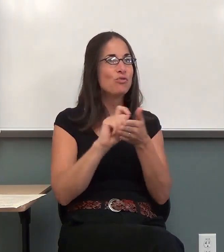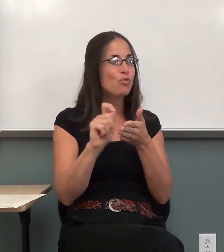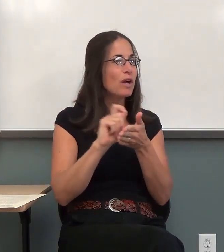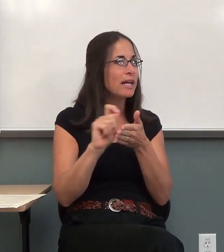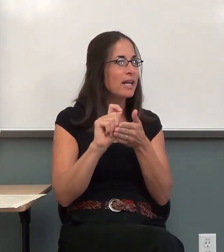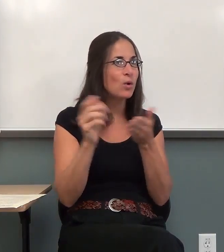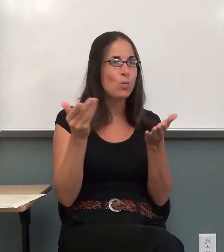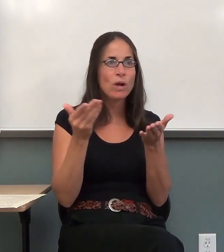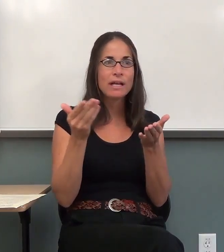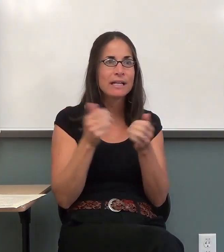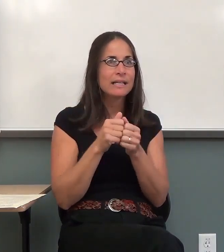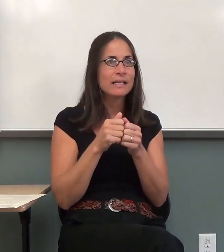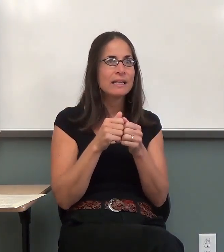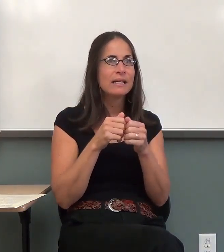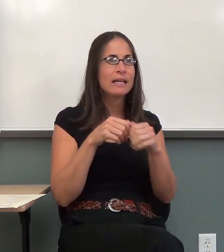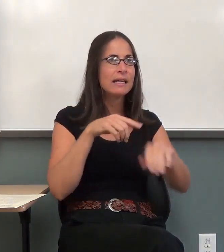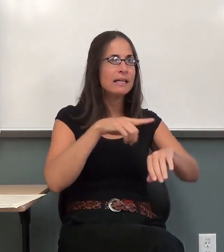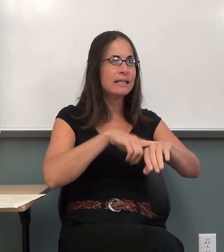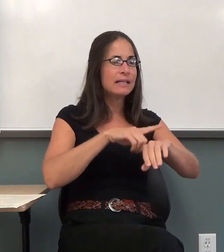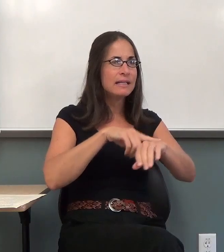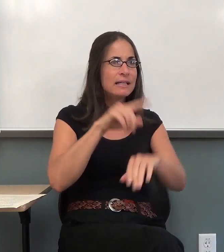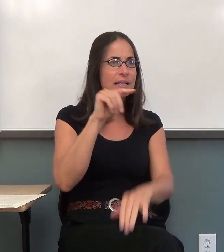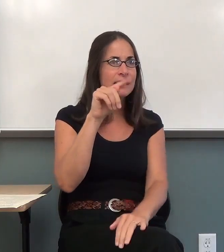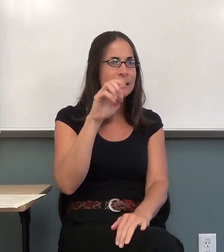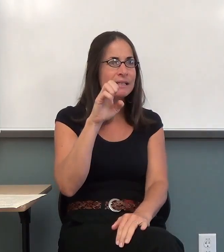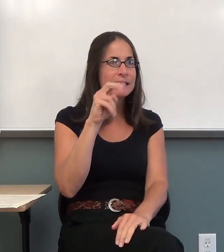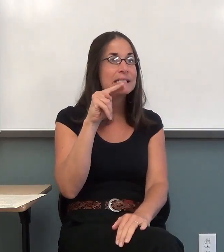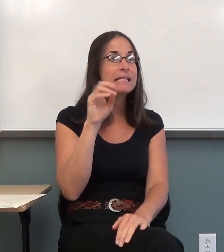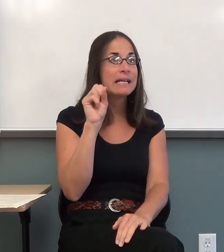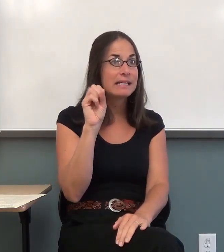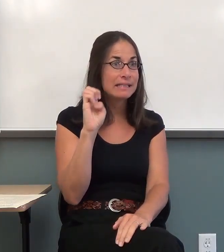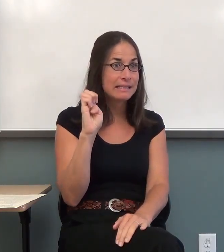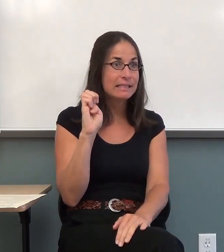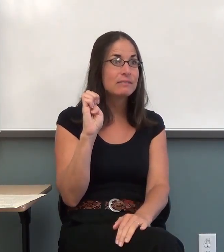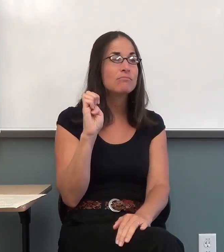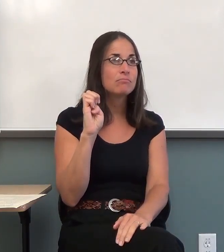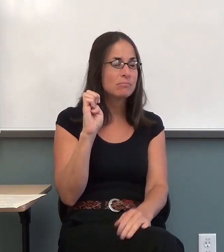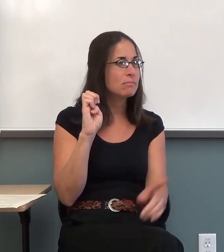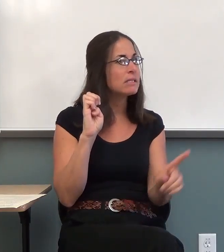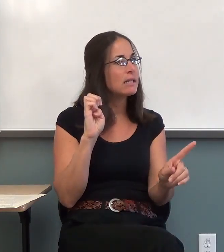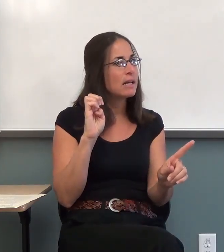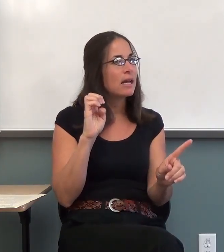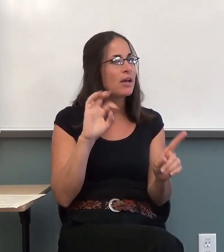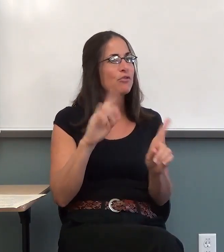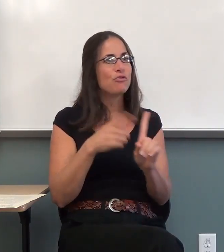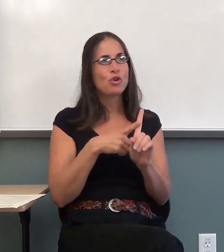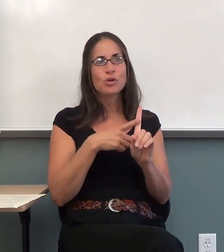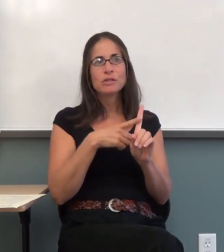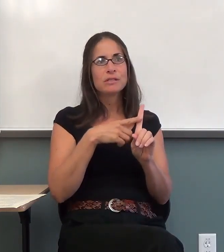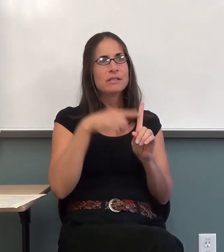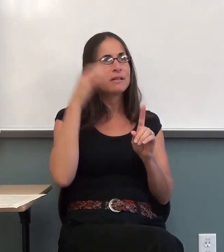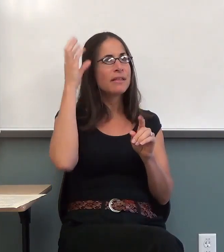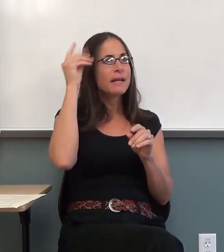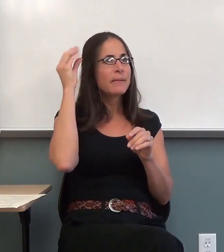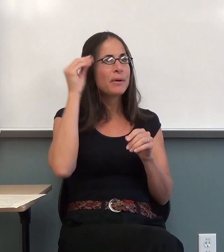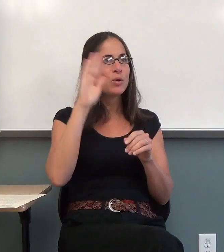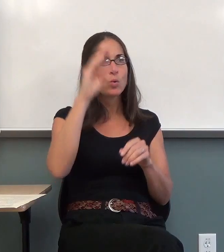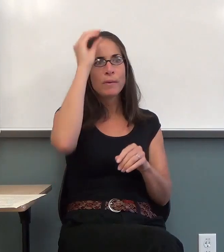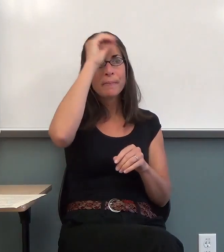No, that's tense. But that's all right. That's okay. We write by first formulating our opinions and our ideas,